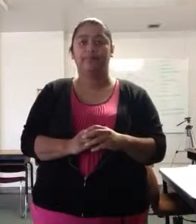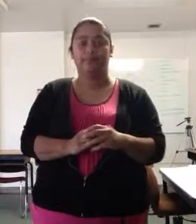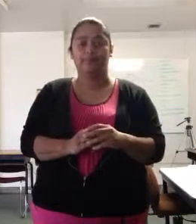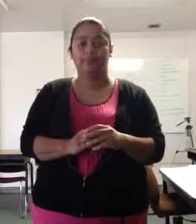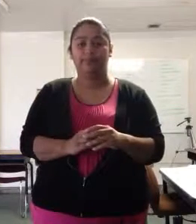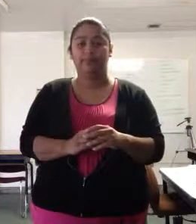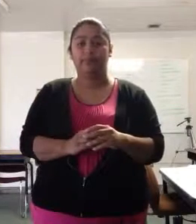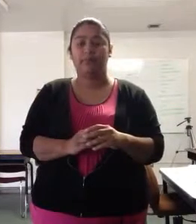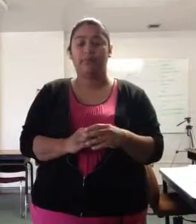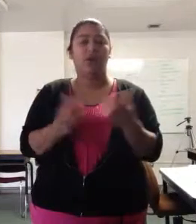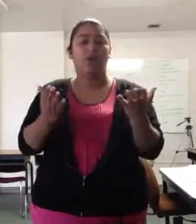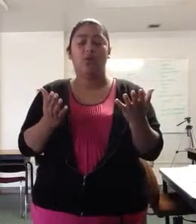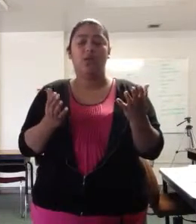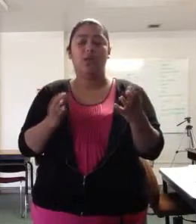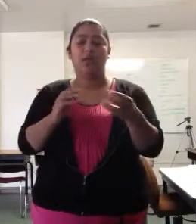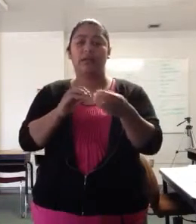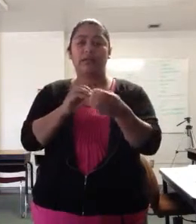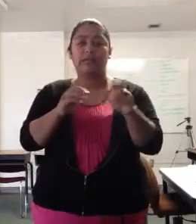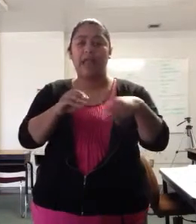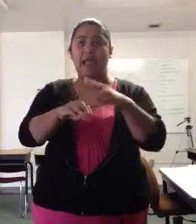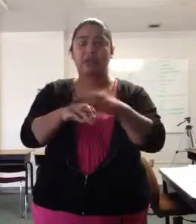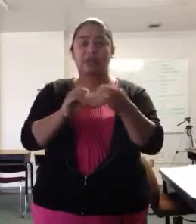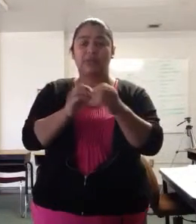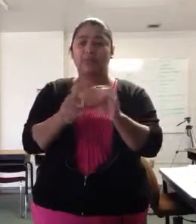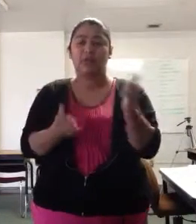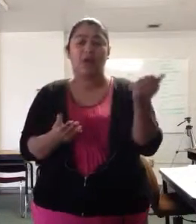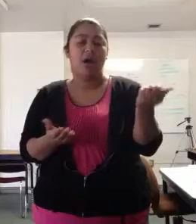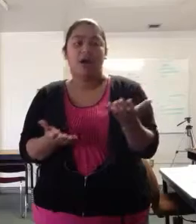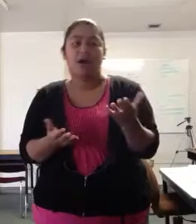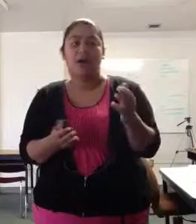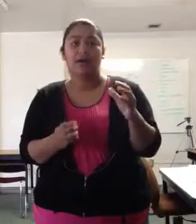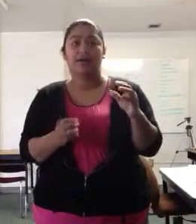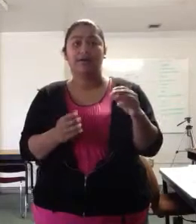And what natural numbers are counting numbers.